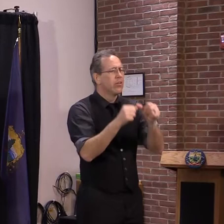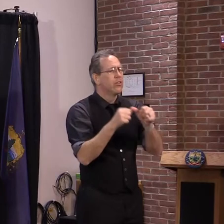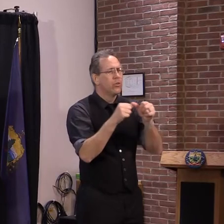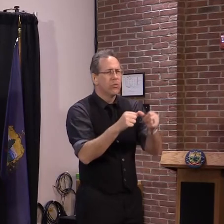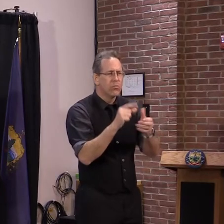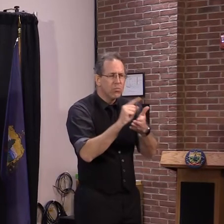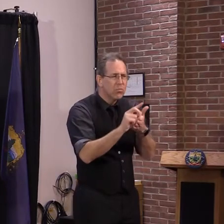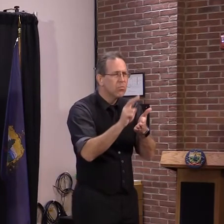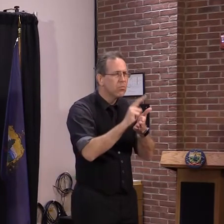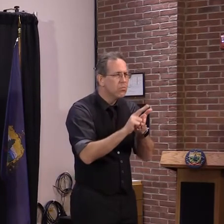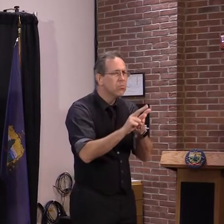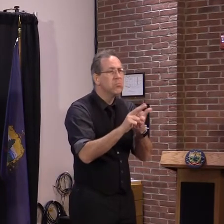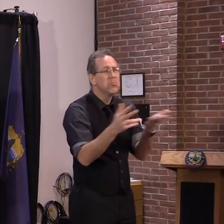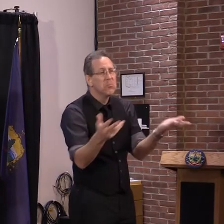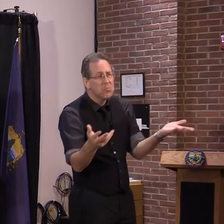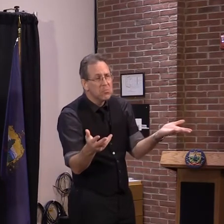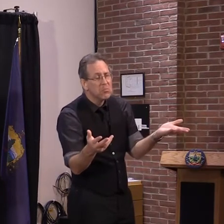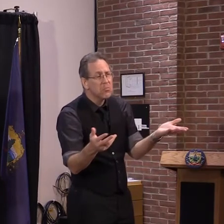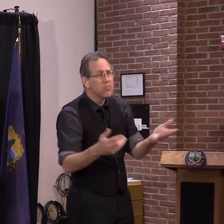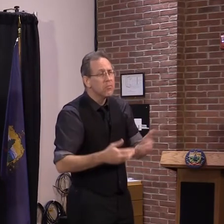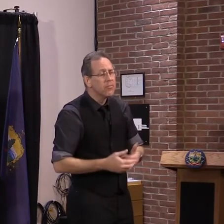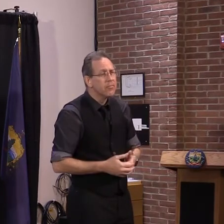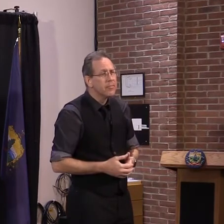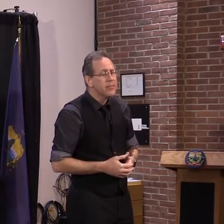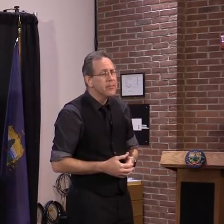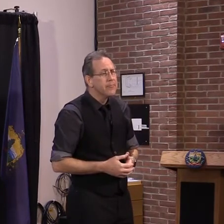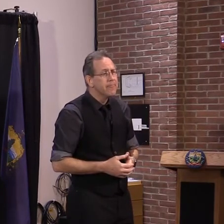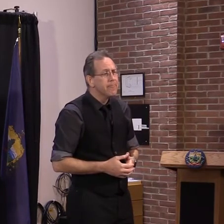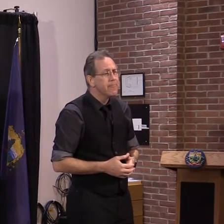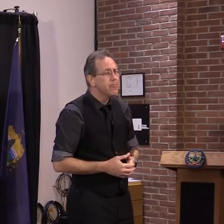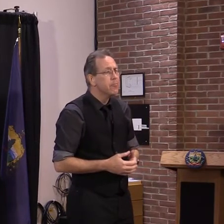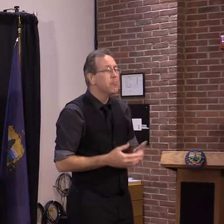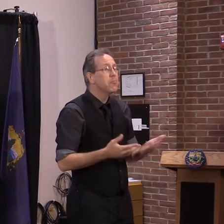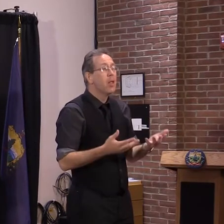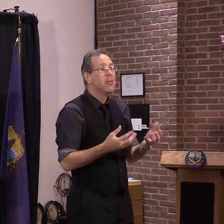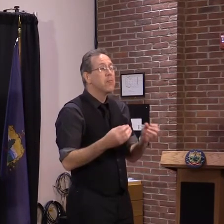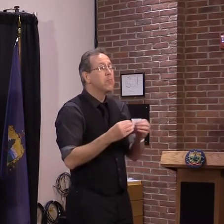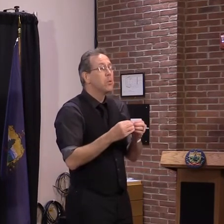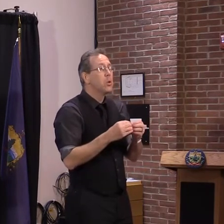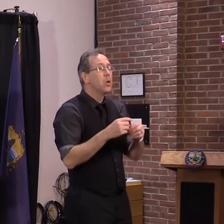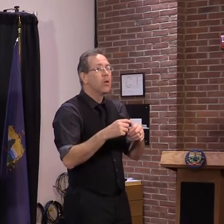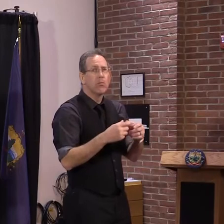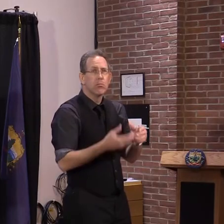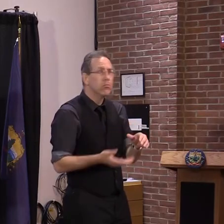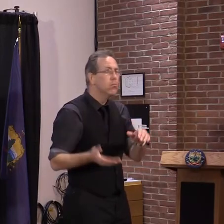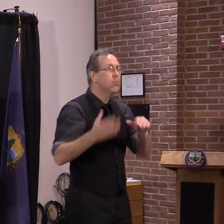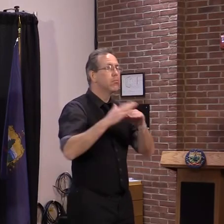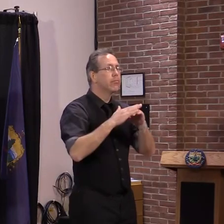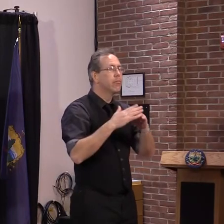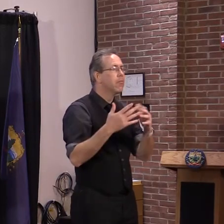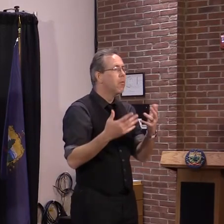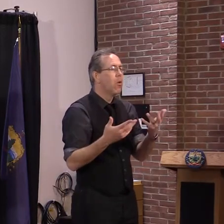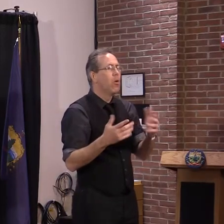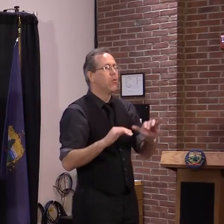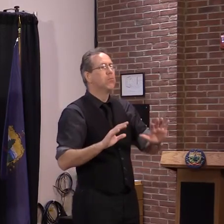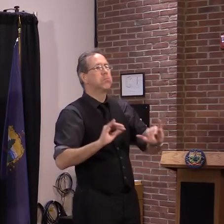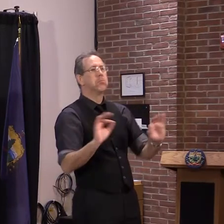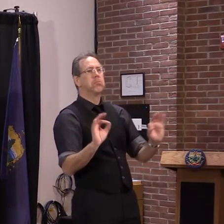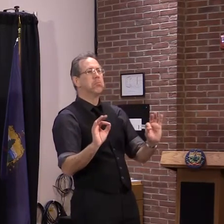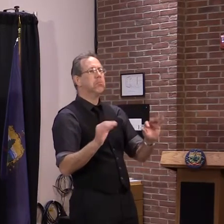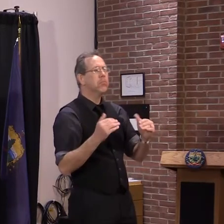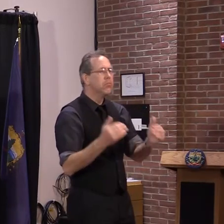three. It could be much more dramatic. So I think our guidance, again,